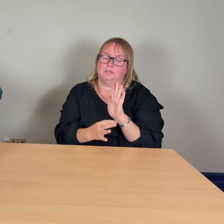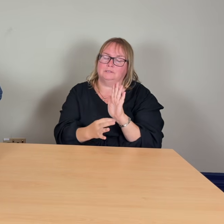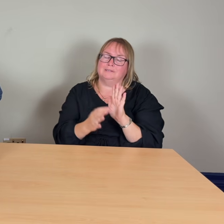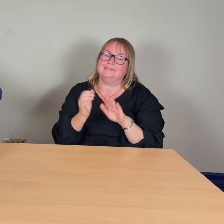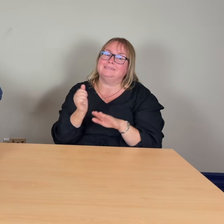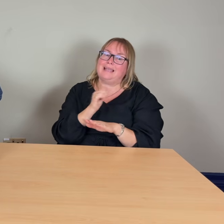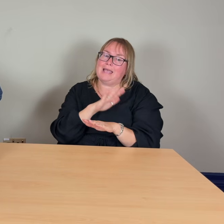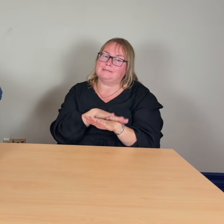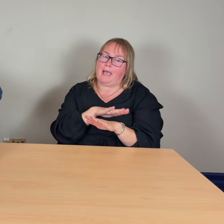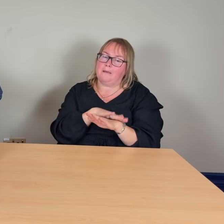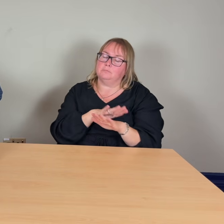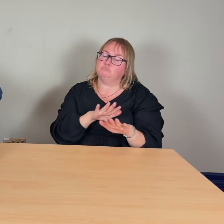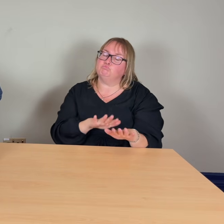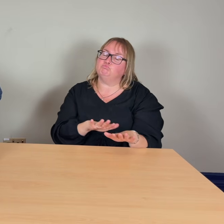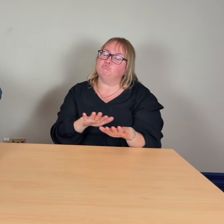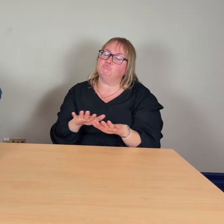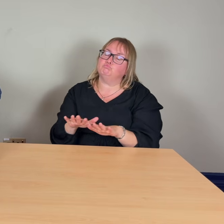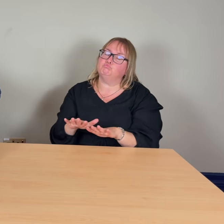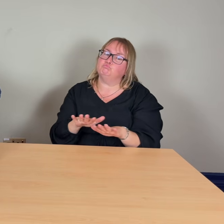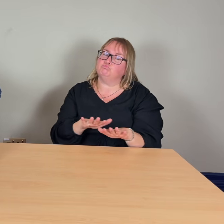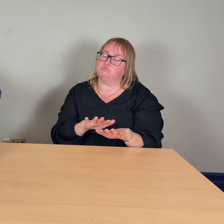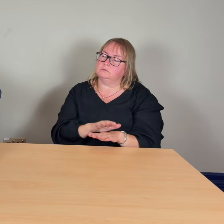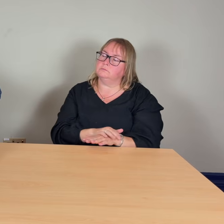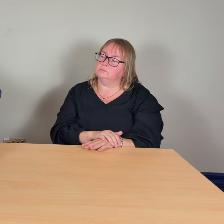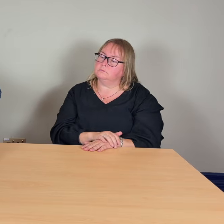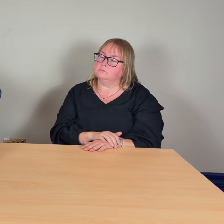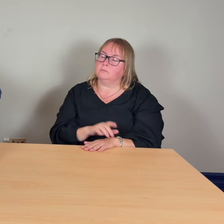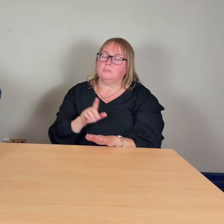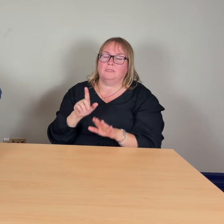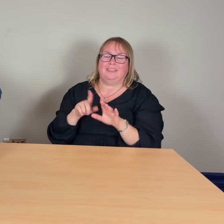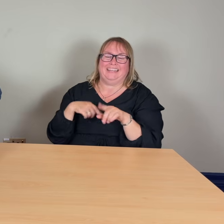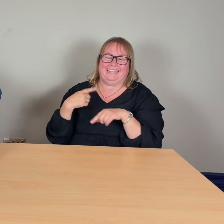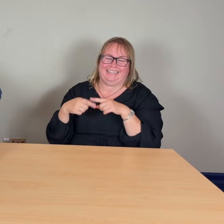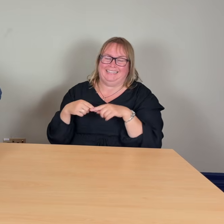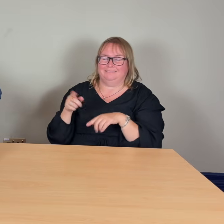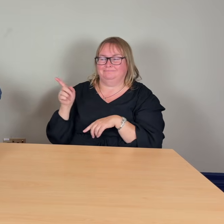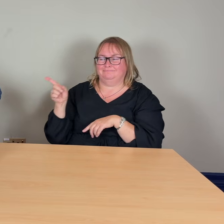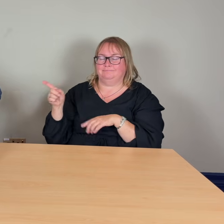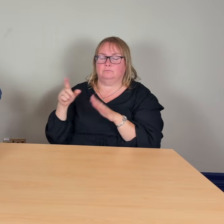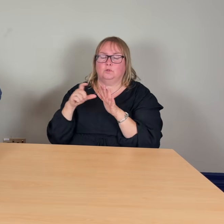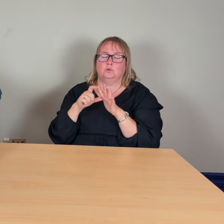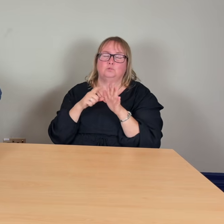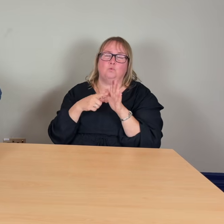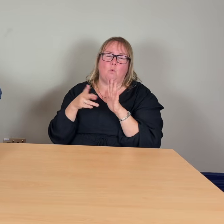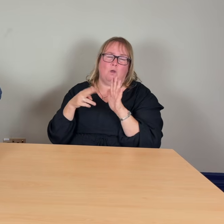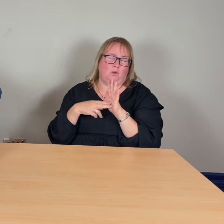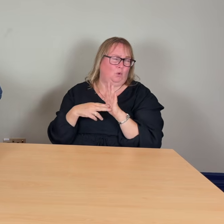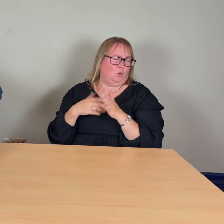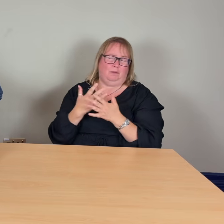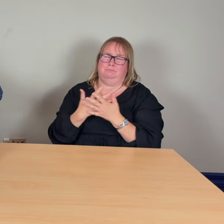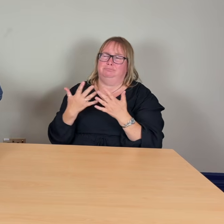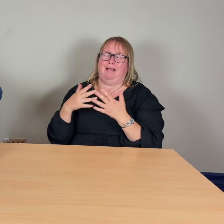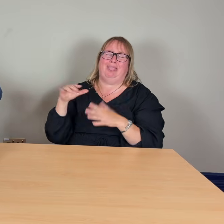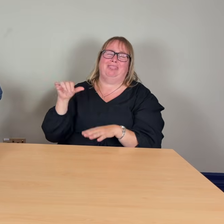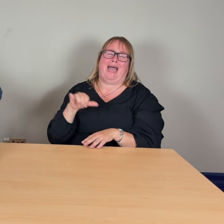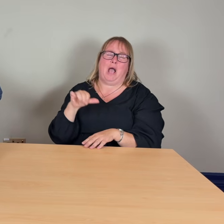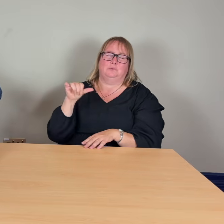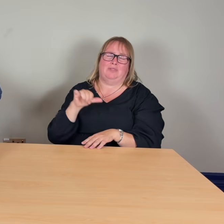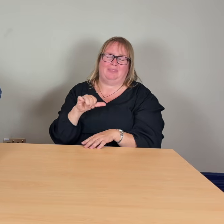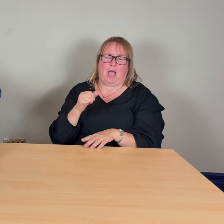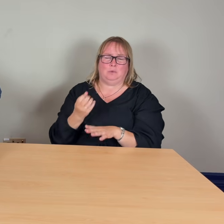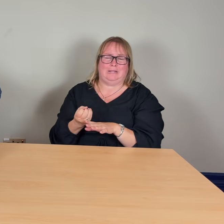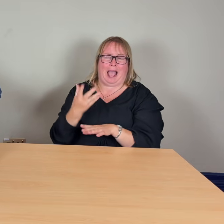on this one. Now, over the years, Dawn and I have made thousands of lanterns, and